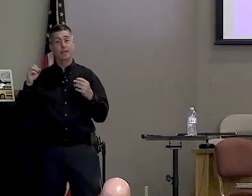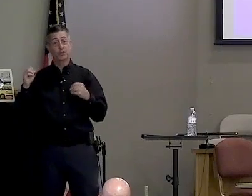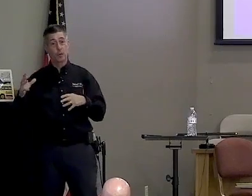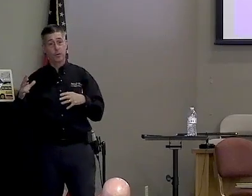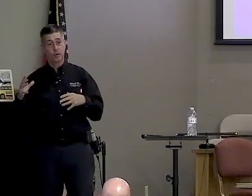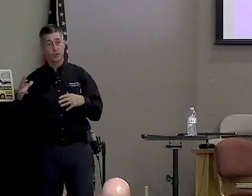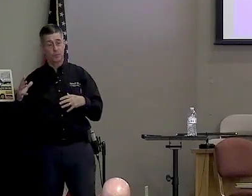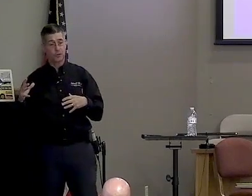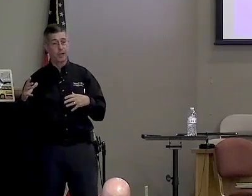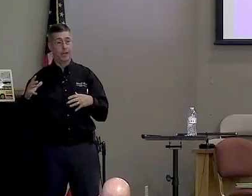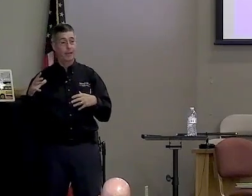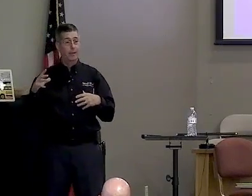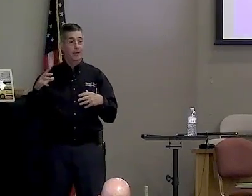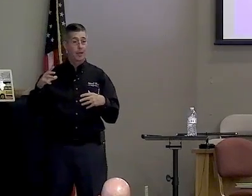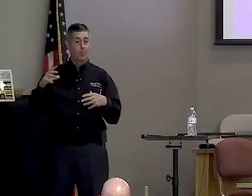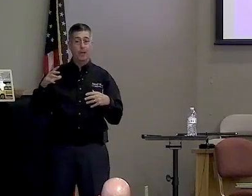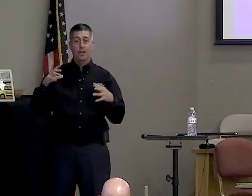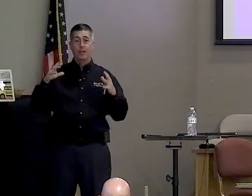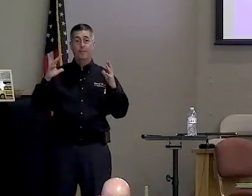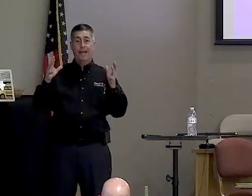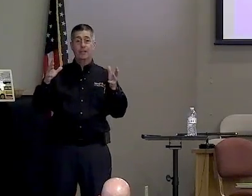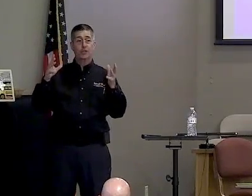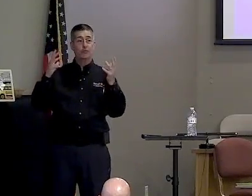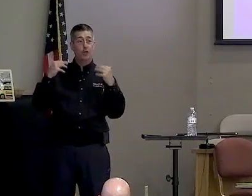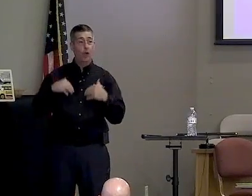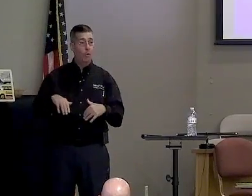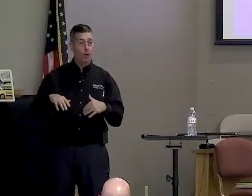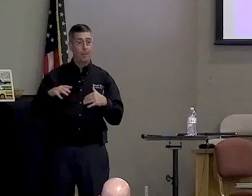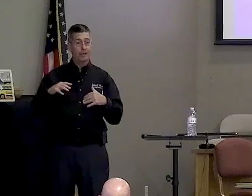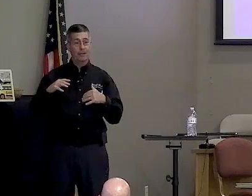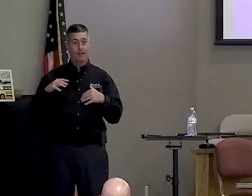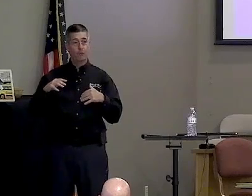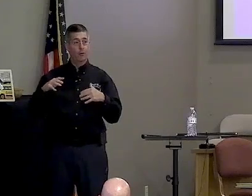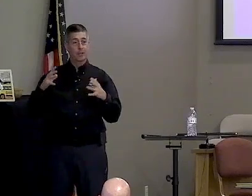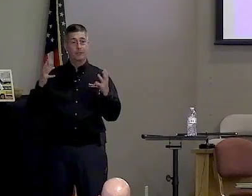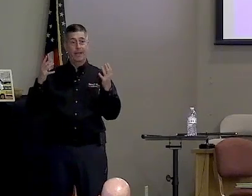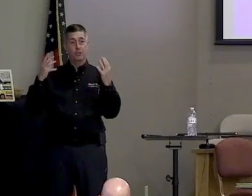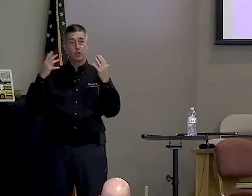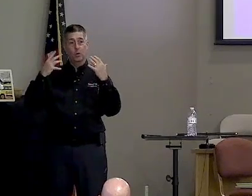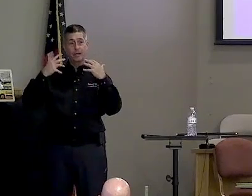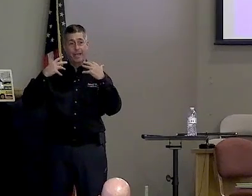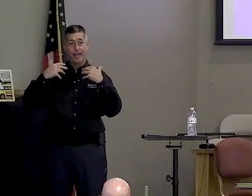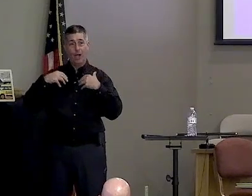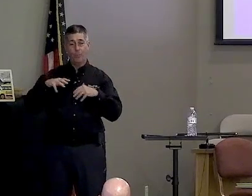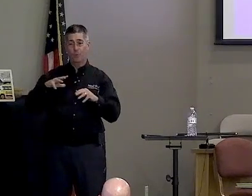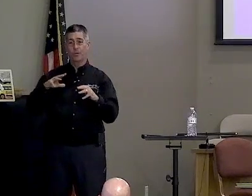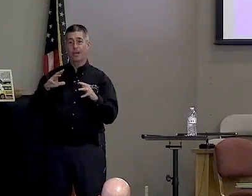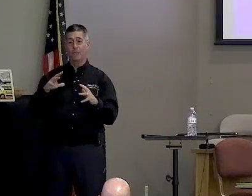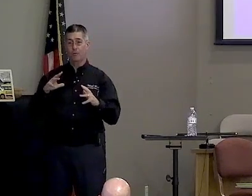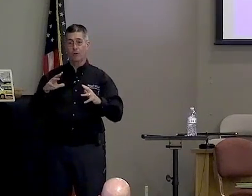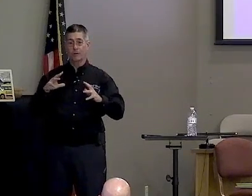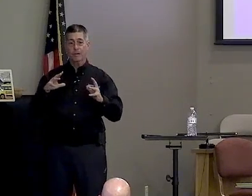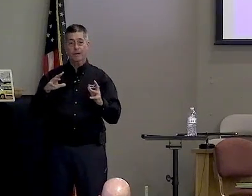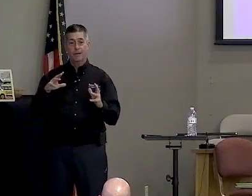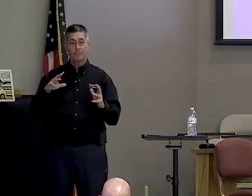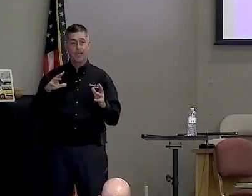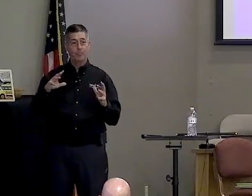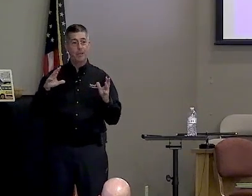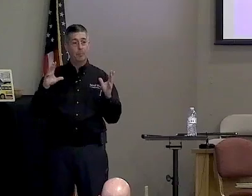interpreters, per se. But the fact that you know more about the deaf world and the fact that you're willing to help with the deaf world and be a